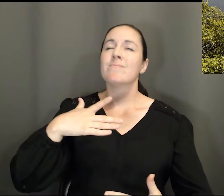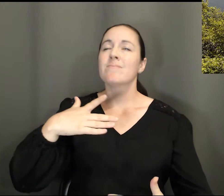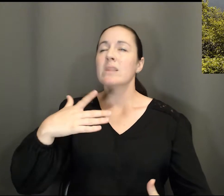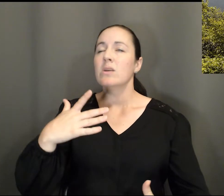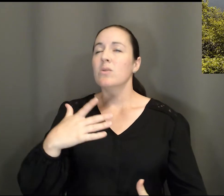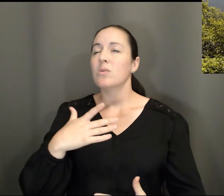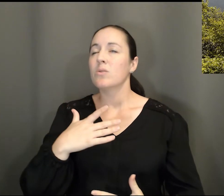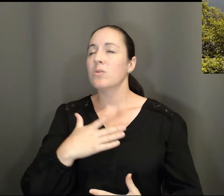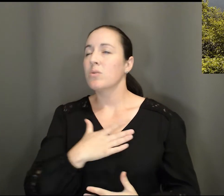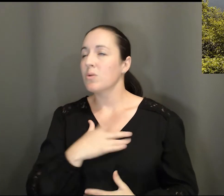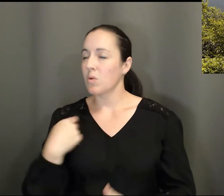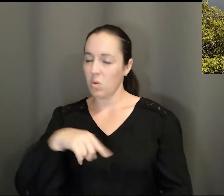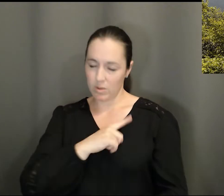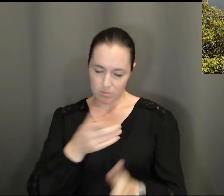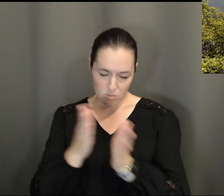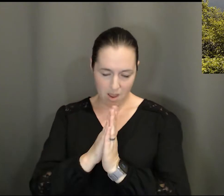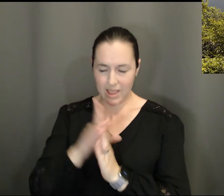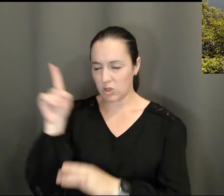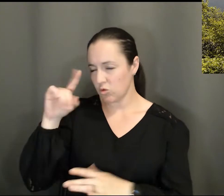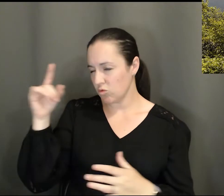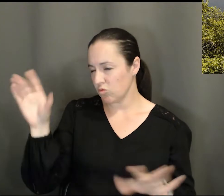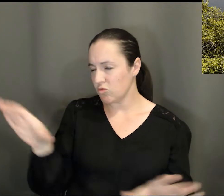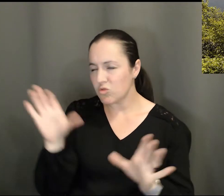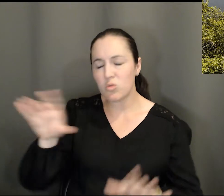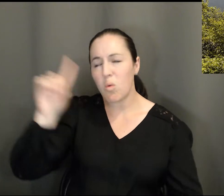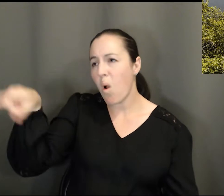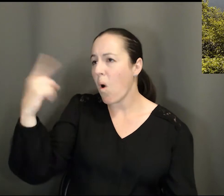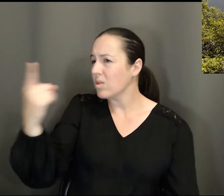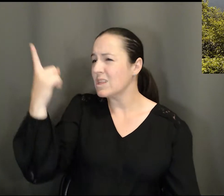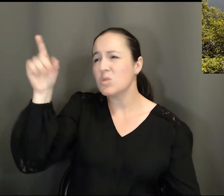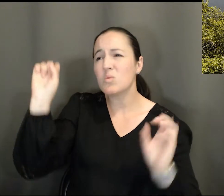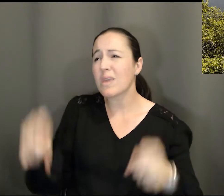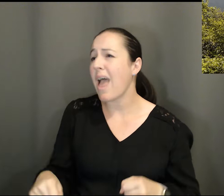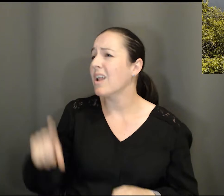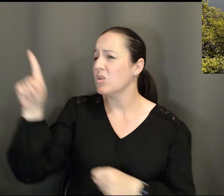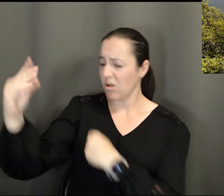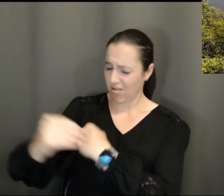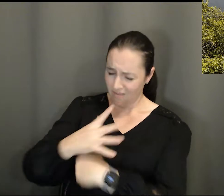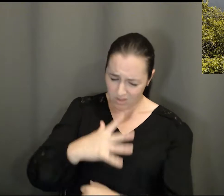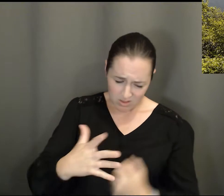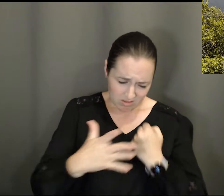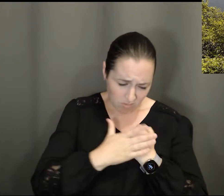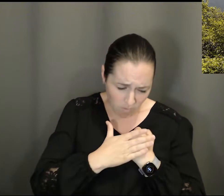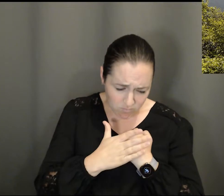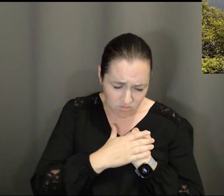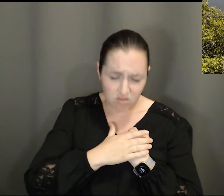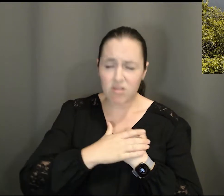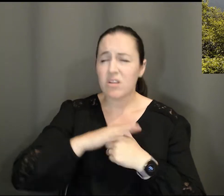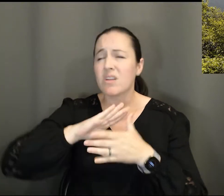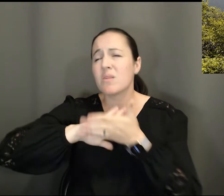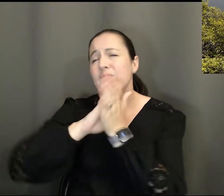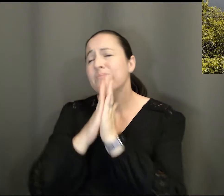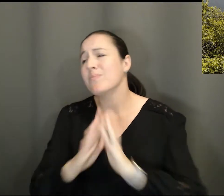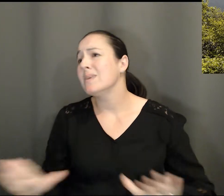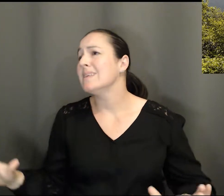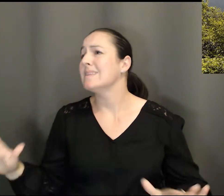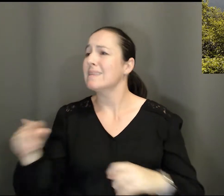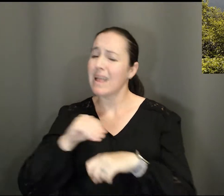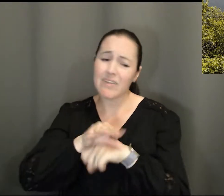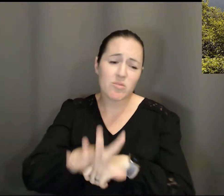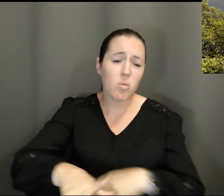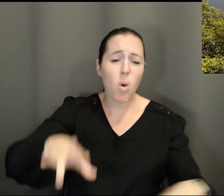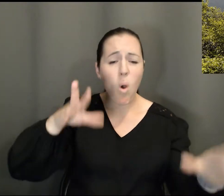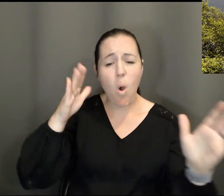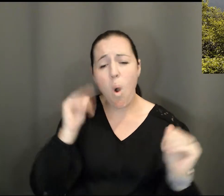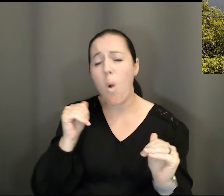can do, the ministry of your Holy Spirit, Spirit bringing comfort, bringing peace, bringing hope, and